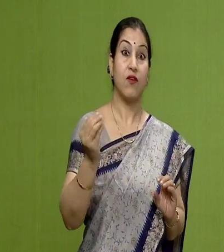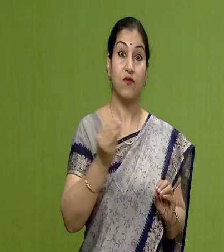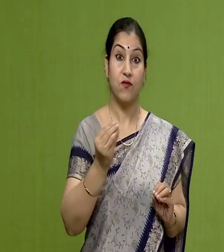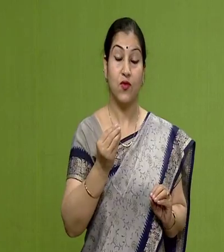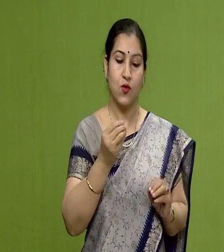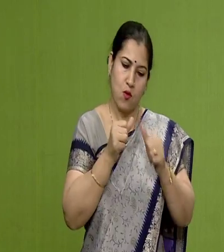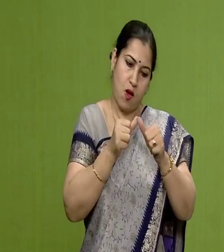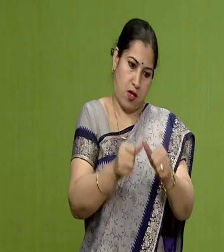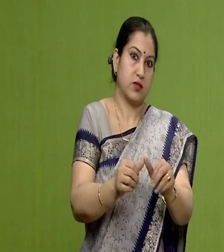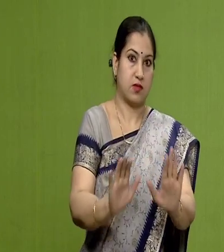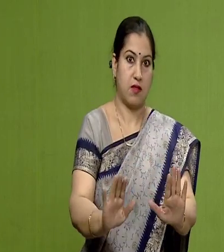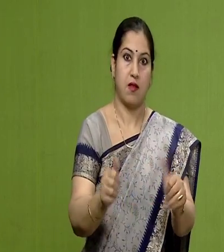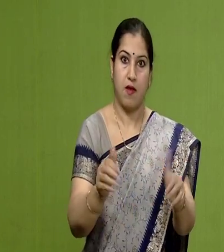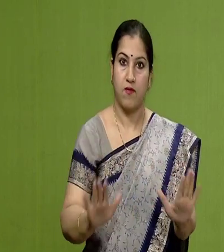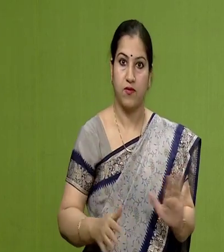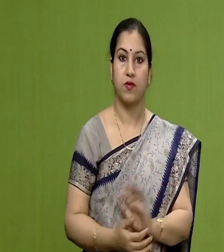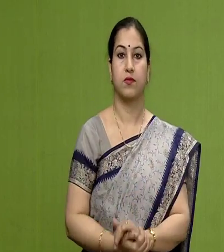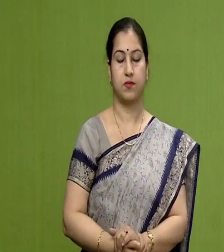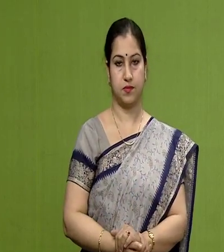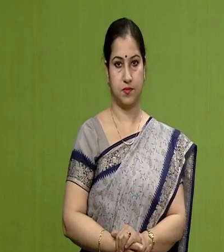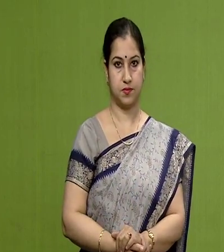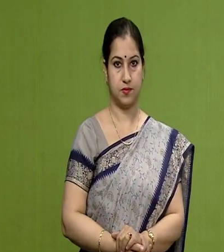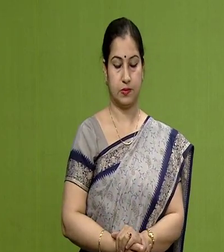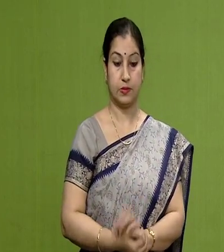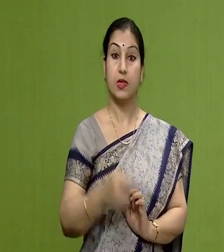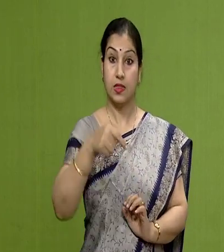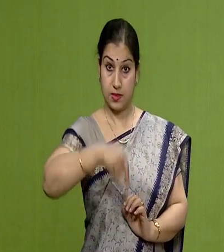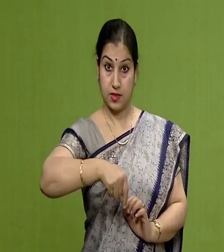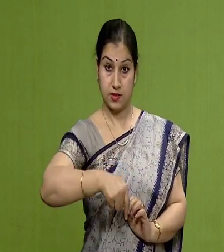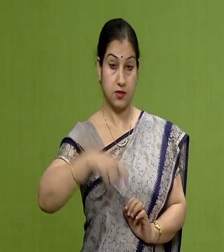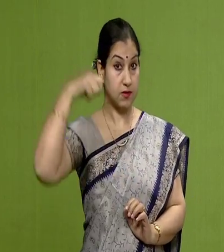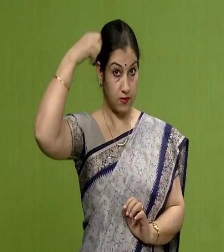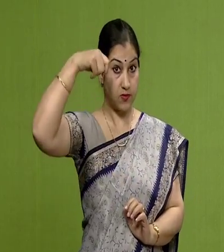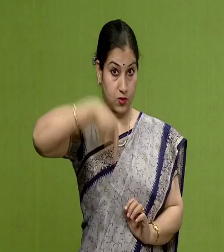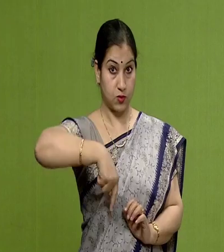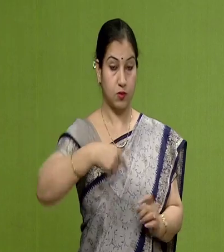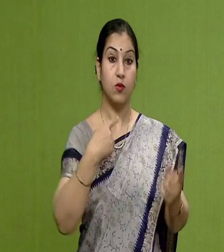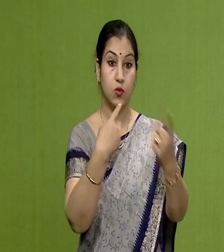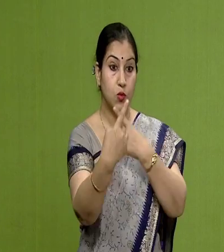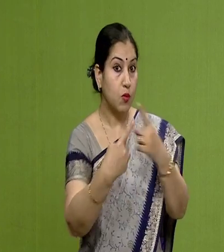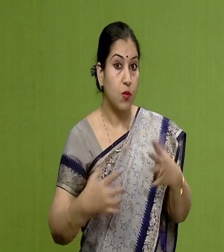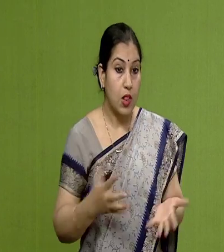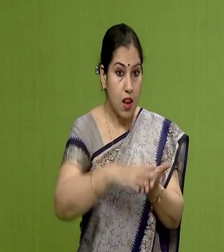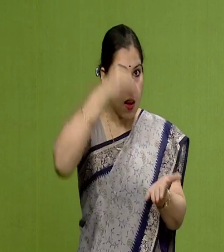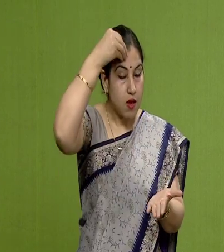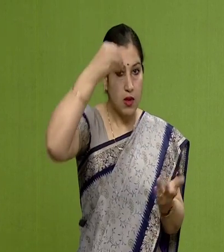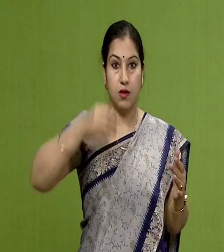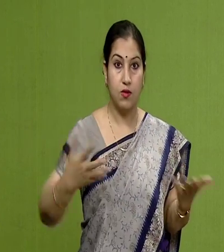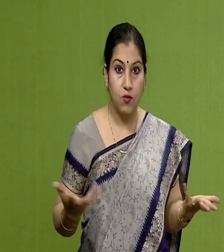some answer well. In this lesson, you will learn about